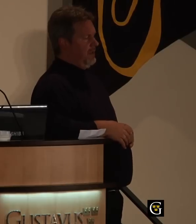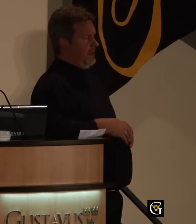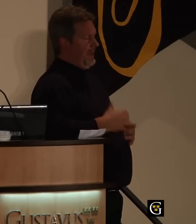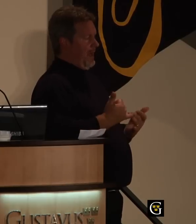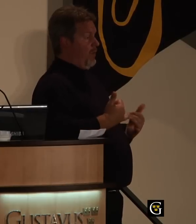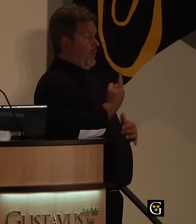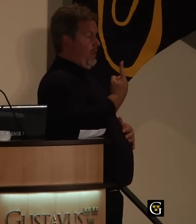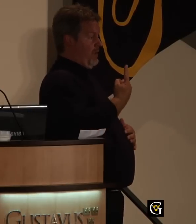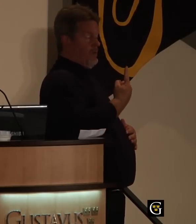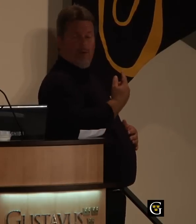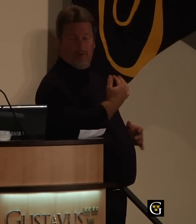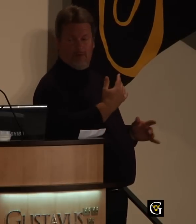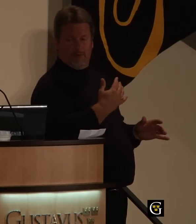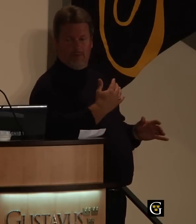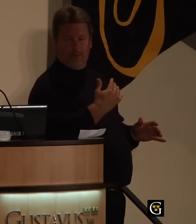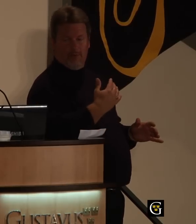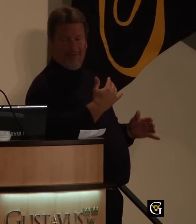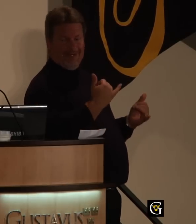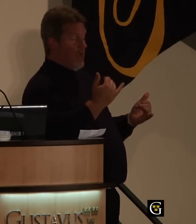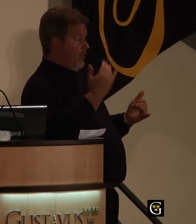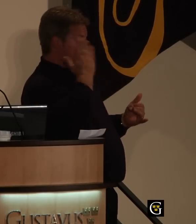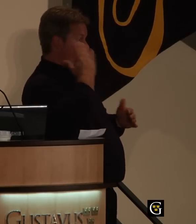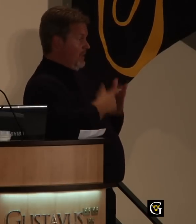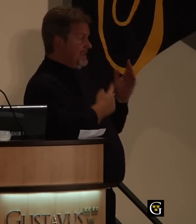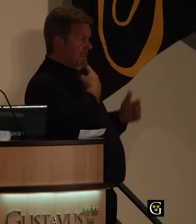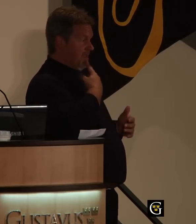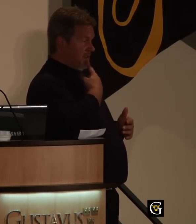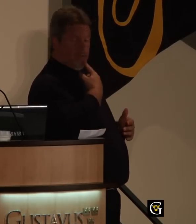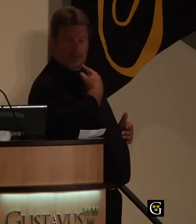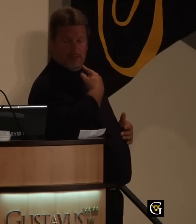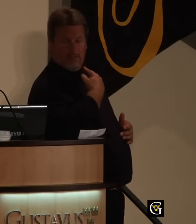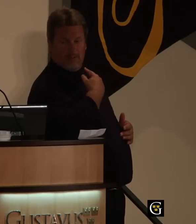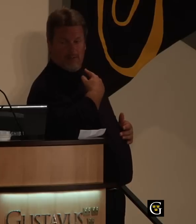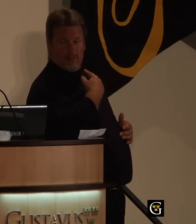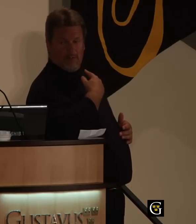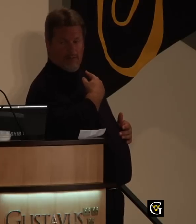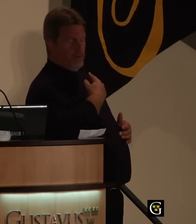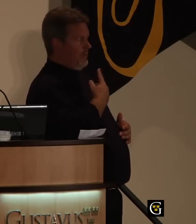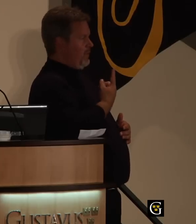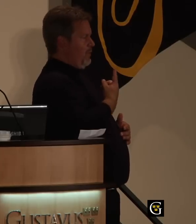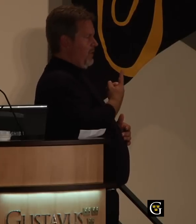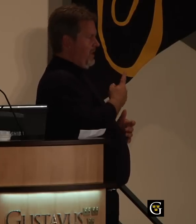1. Now you know what it says. See if you can hear it.